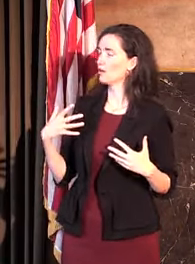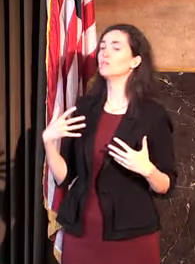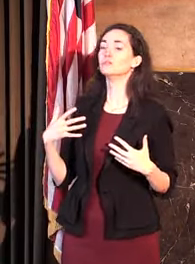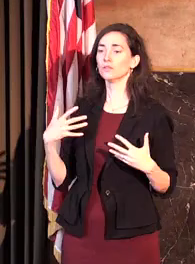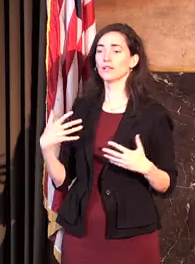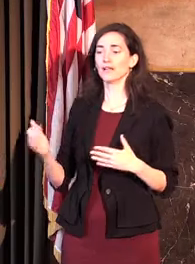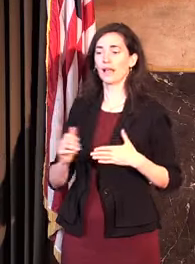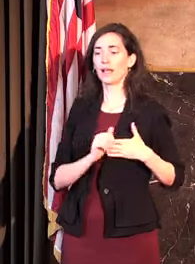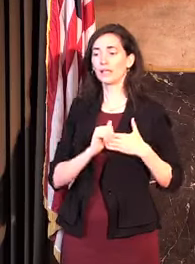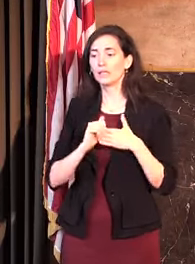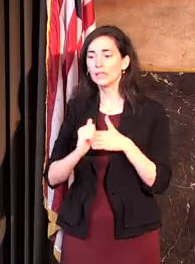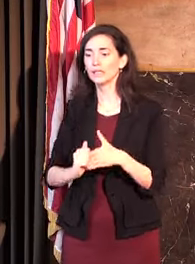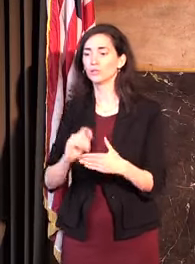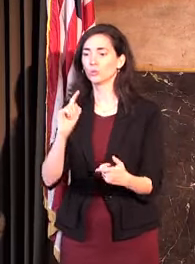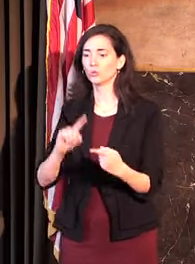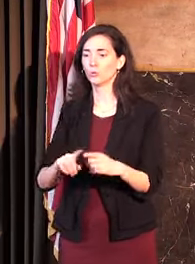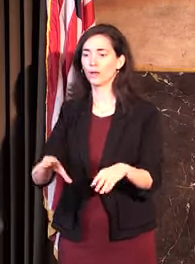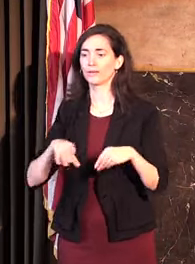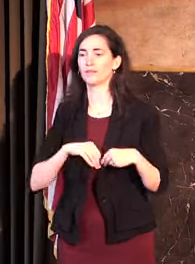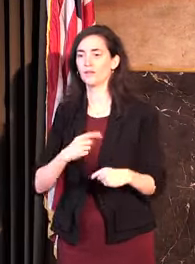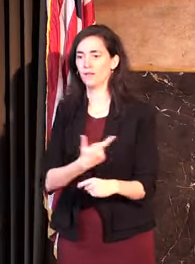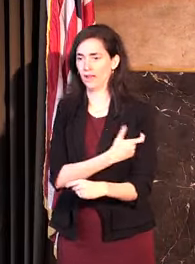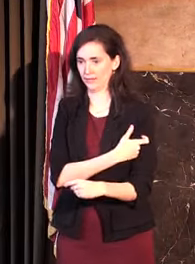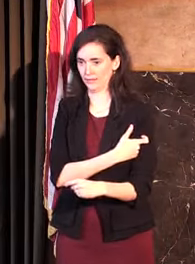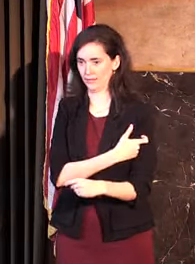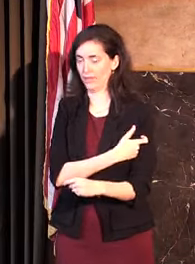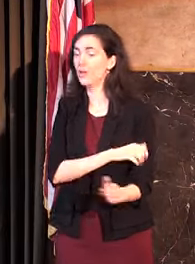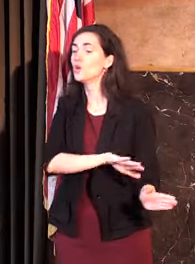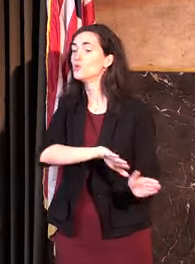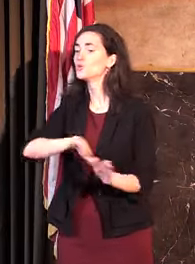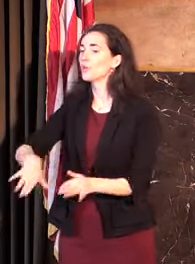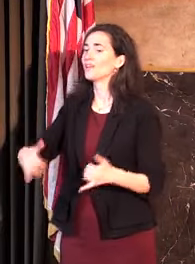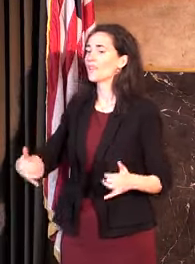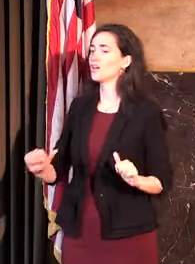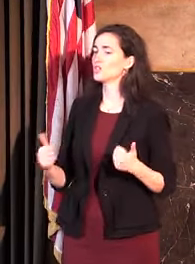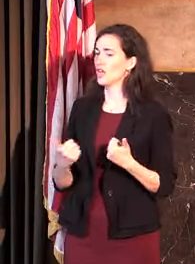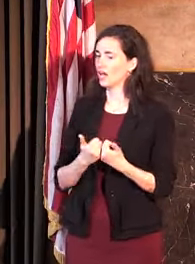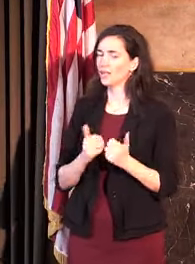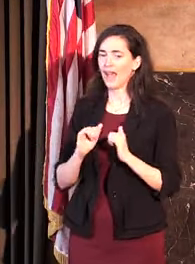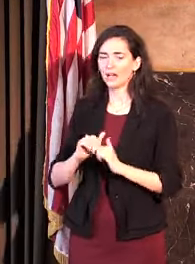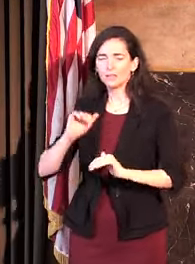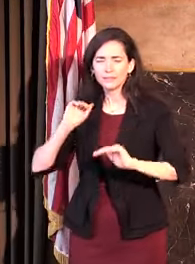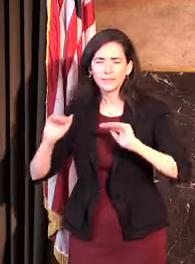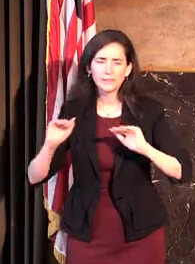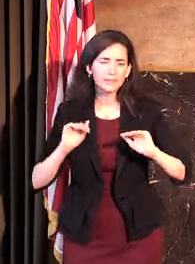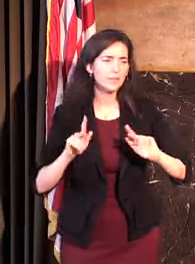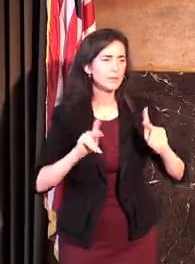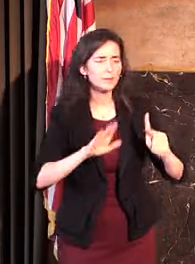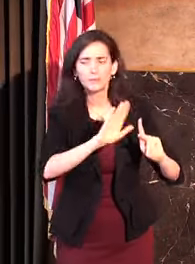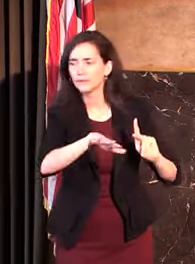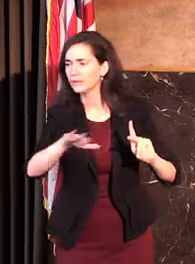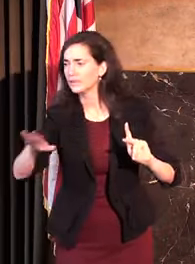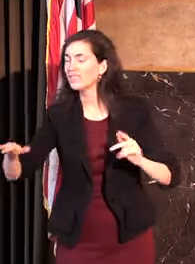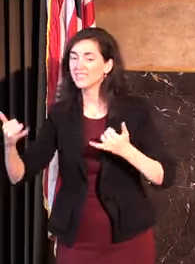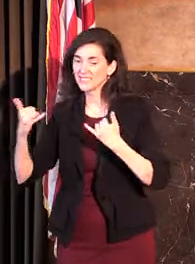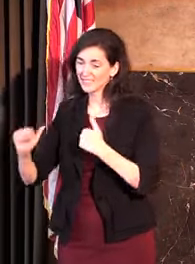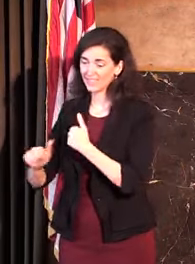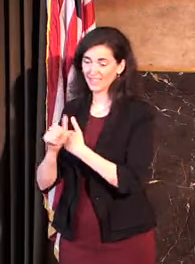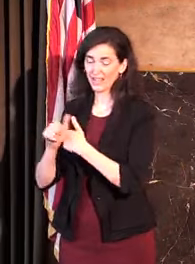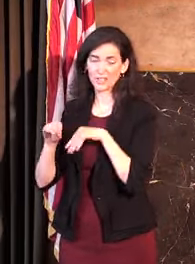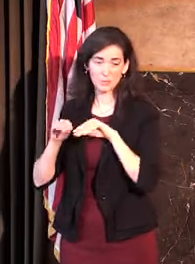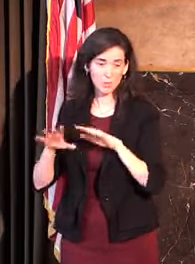drove behavior. So the challenge now, I think, is, you know, how do you continue to communicate that risk, that